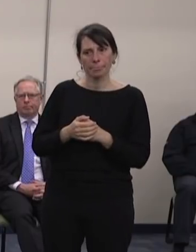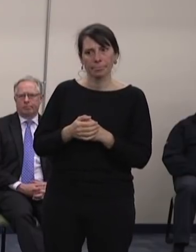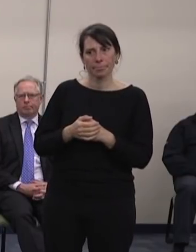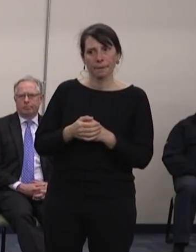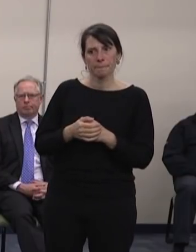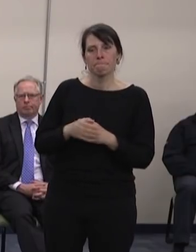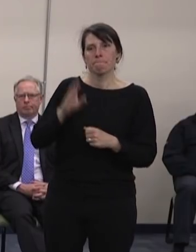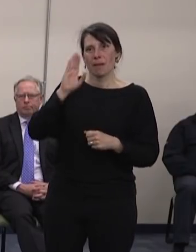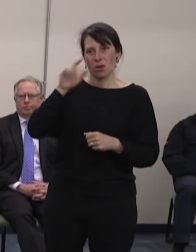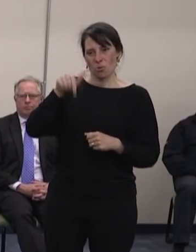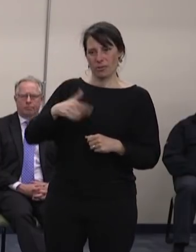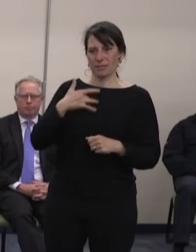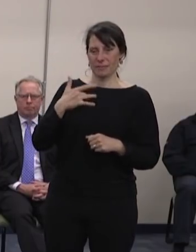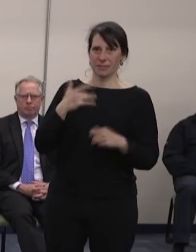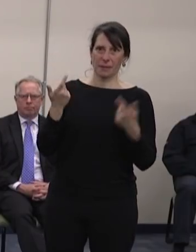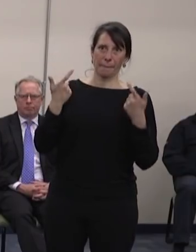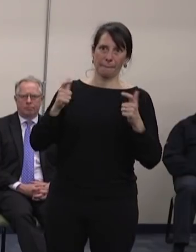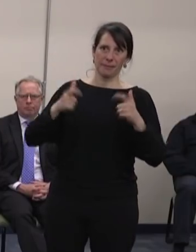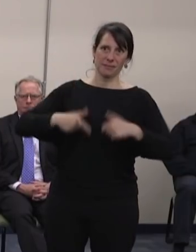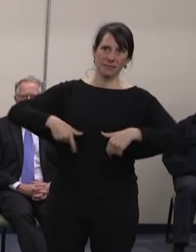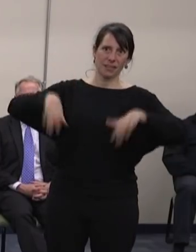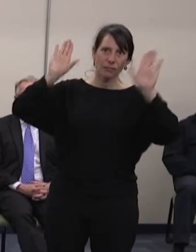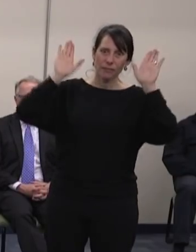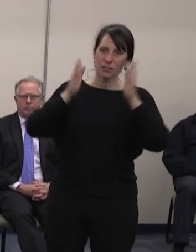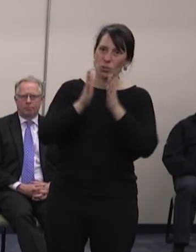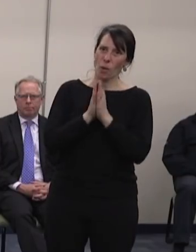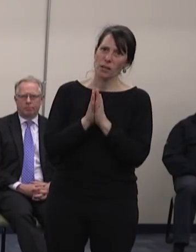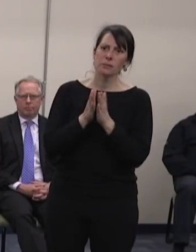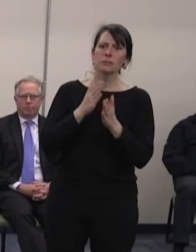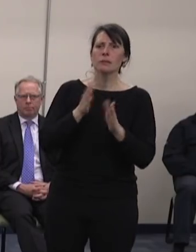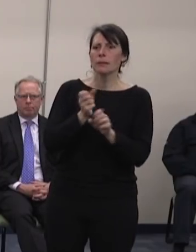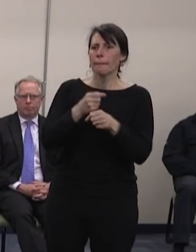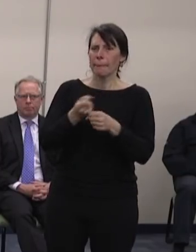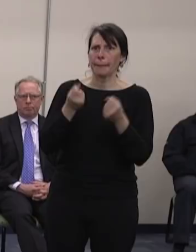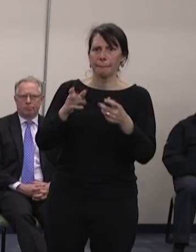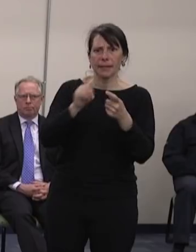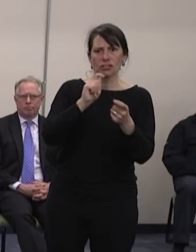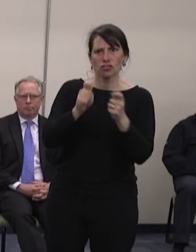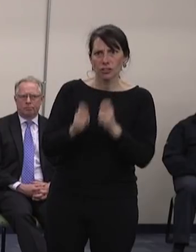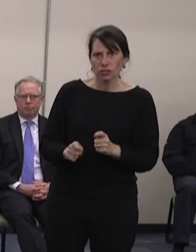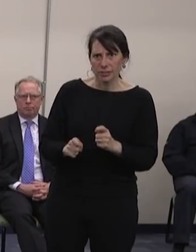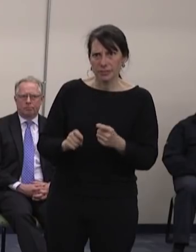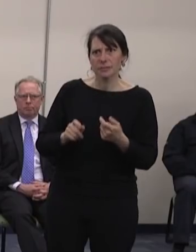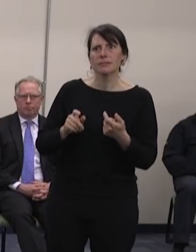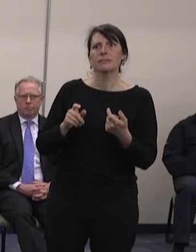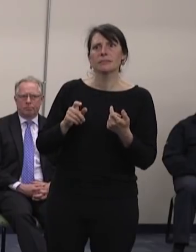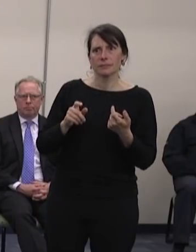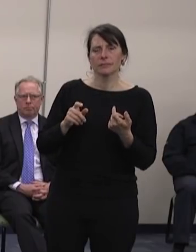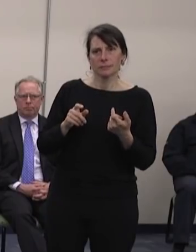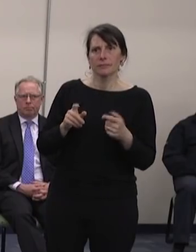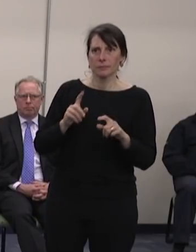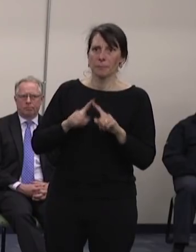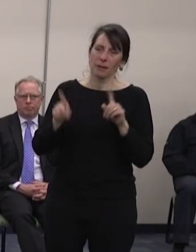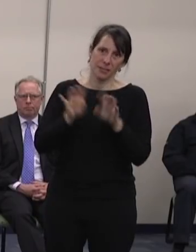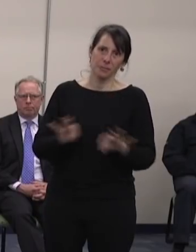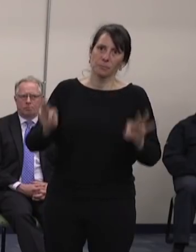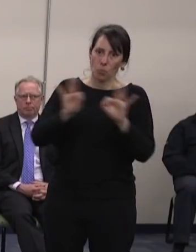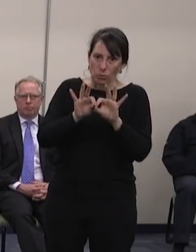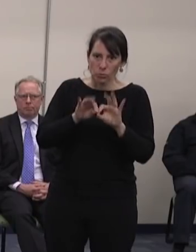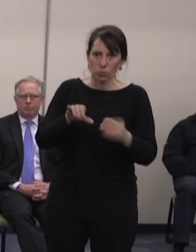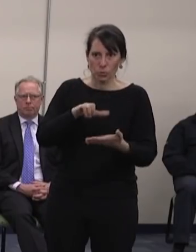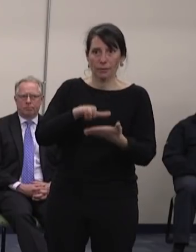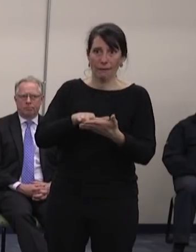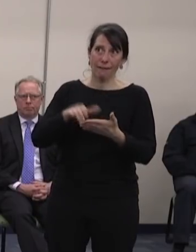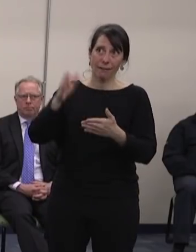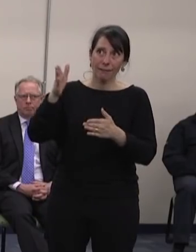sacrifices asked of you and me. The future will judge us by our humanity in this situation, when we